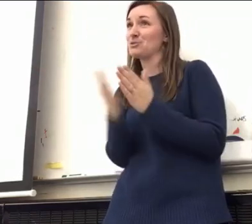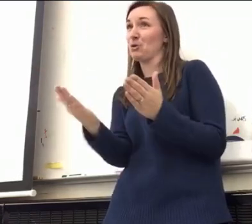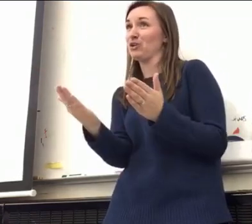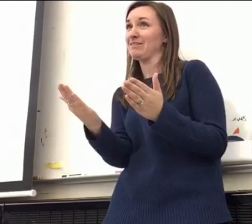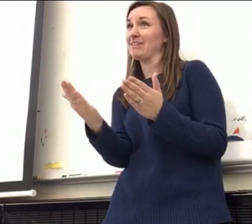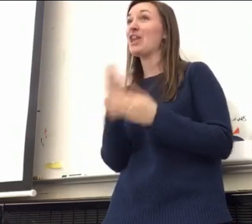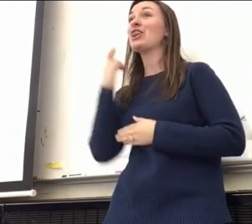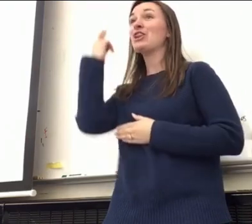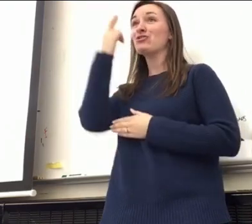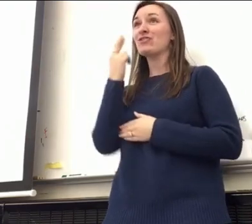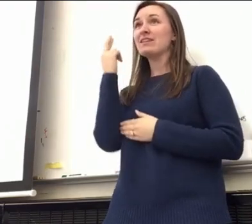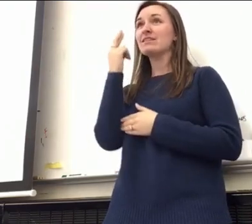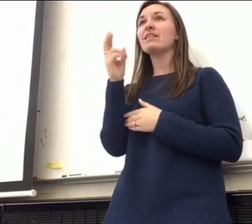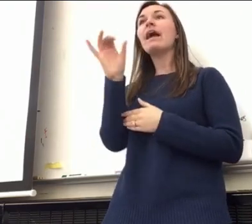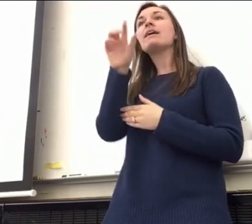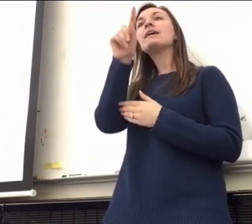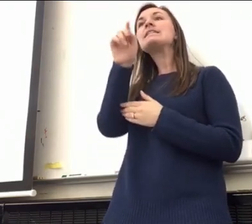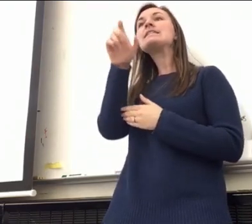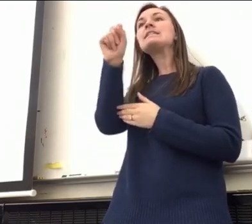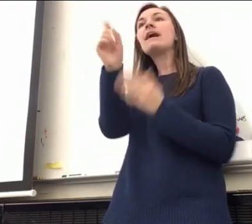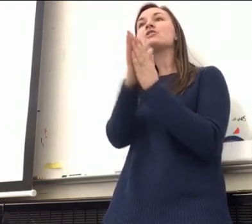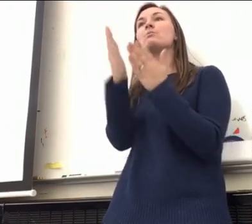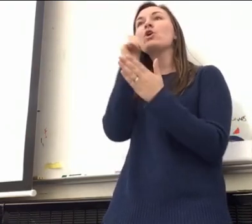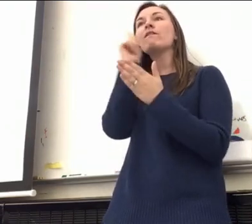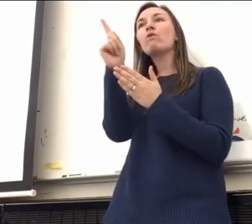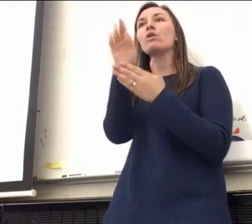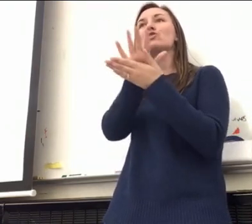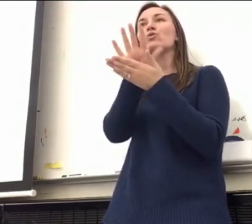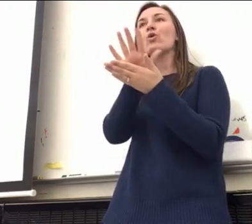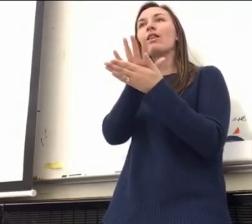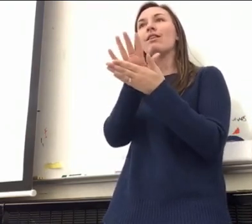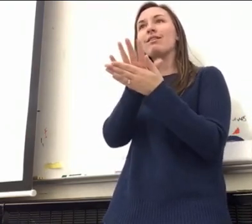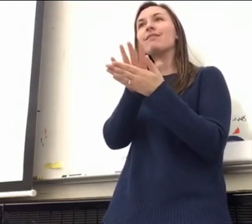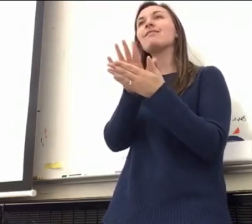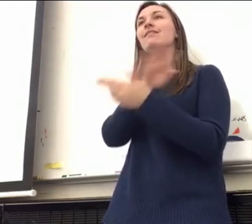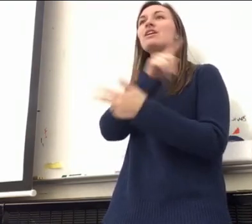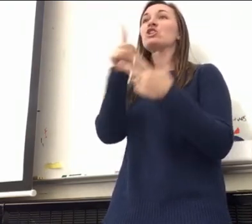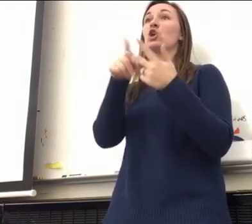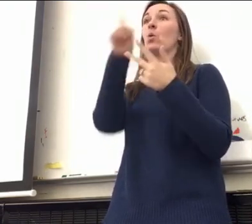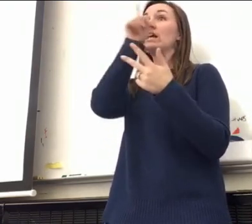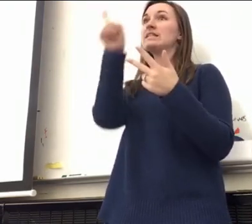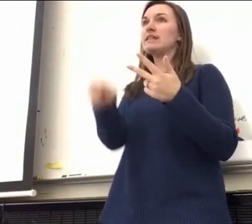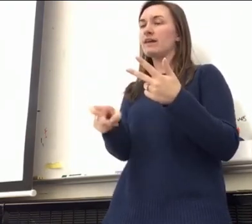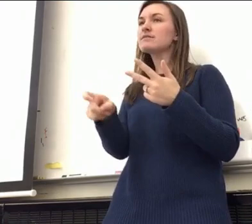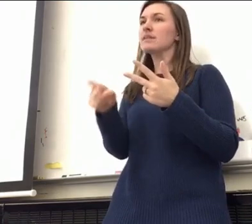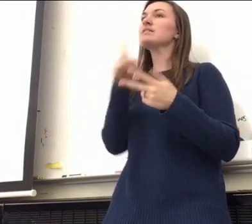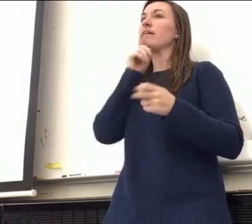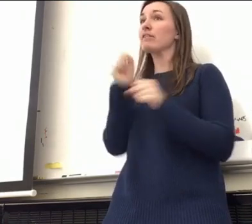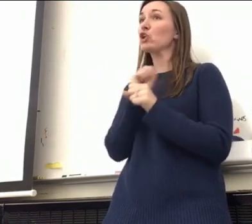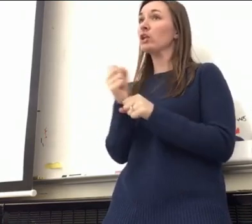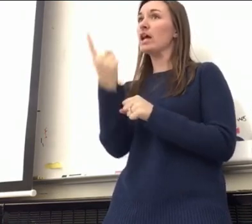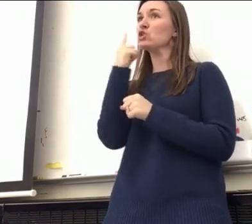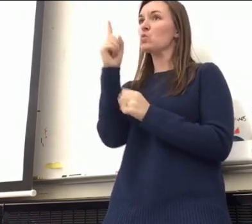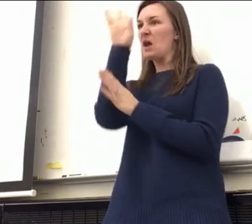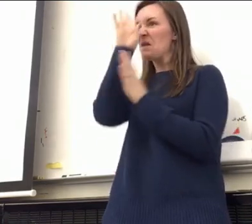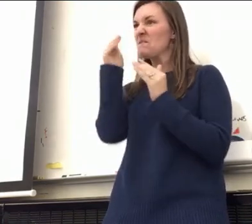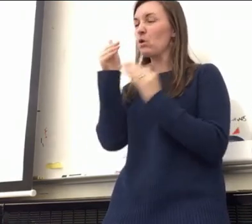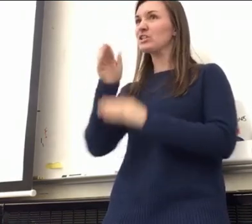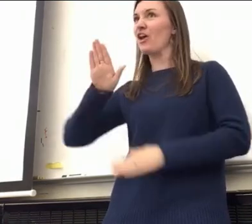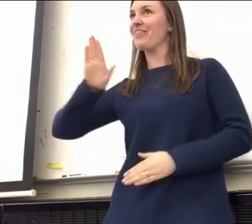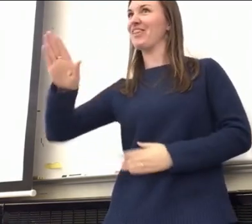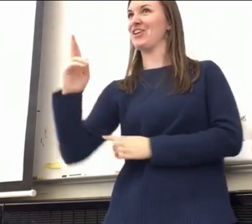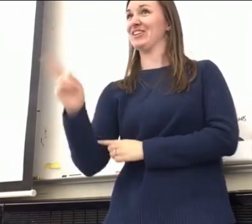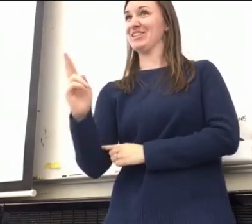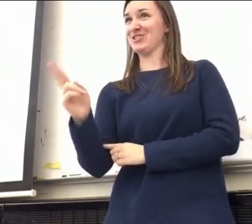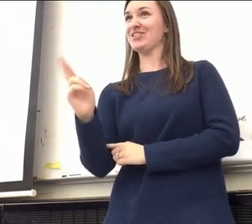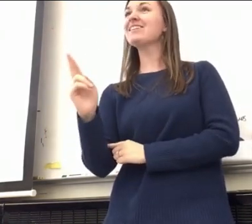about 1/3 of the Texas textbook is about Texas. Okay? Texas is very proud of their history. They take about 2 years of Texas